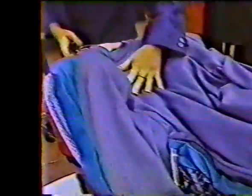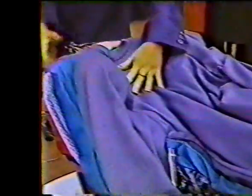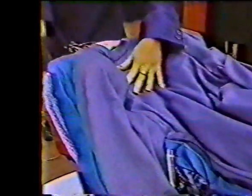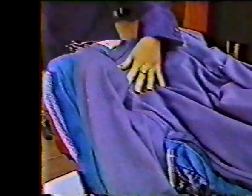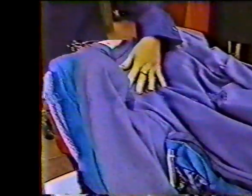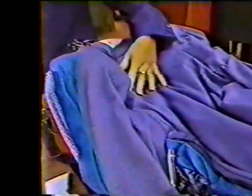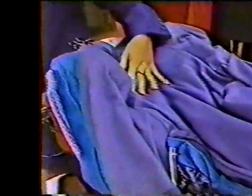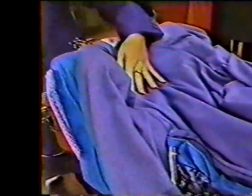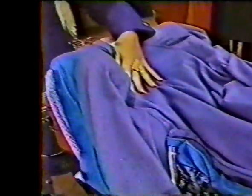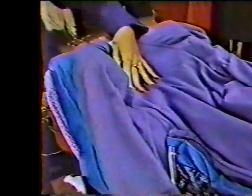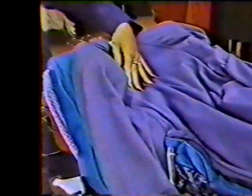I.